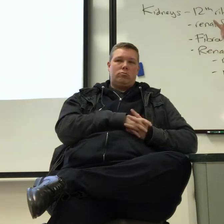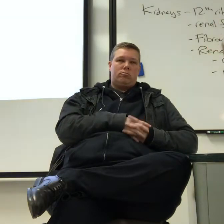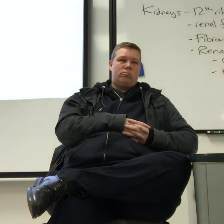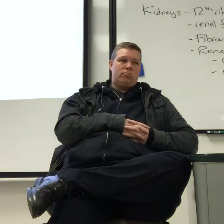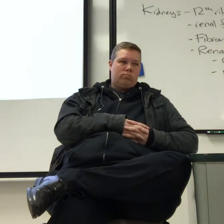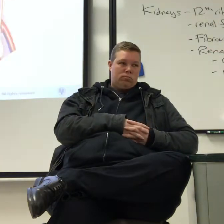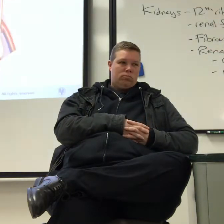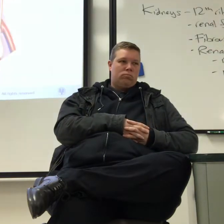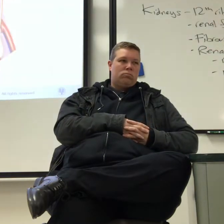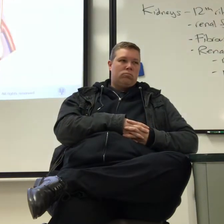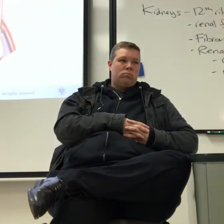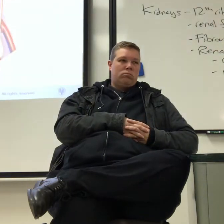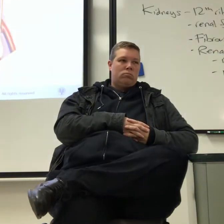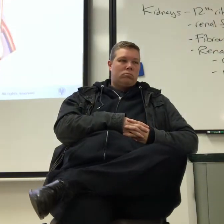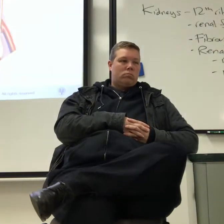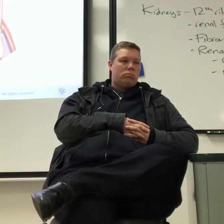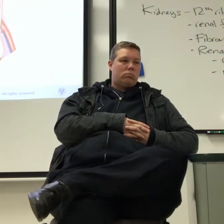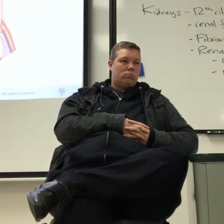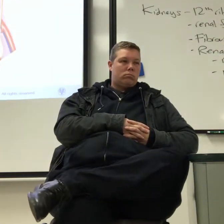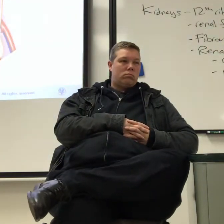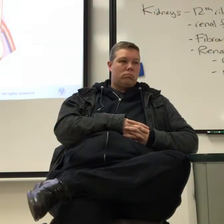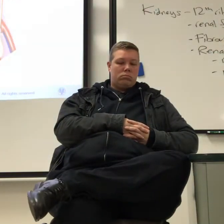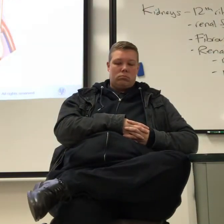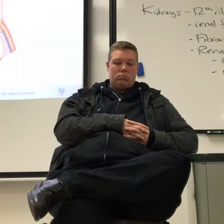This slide here.